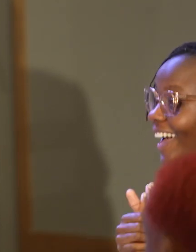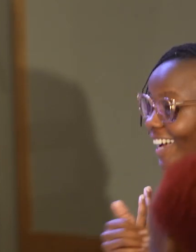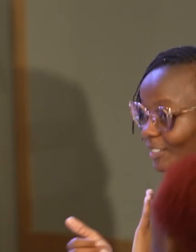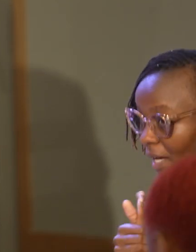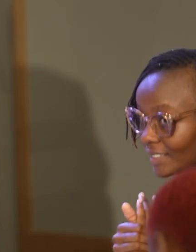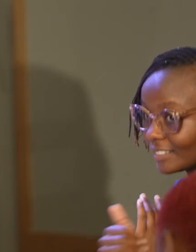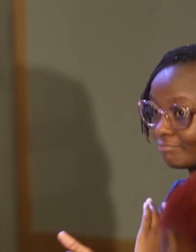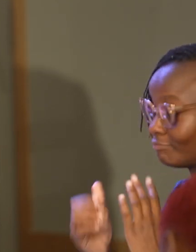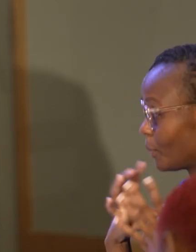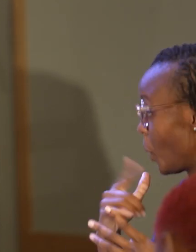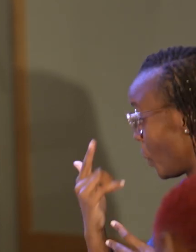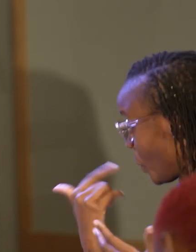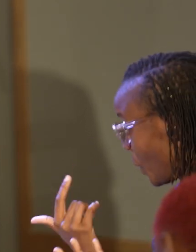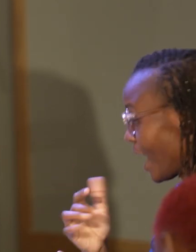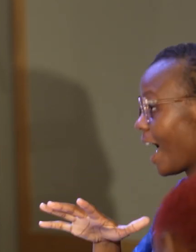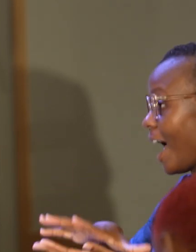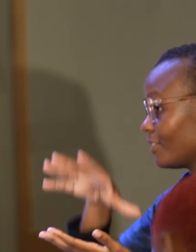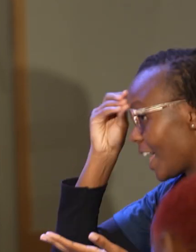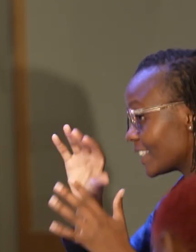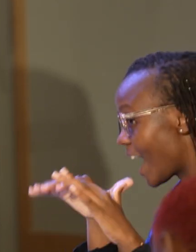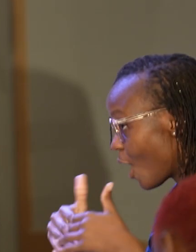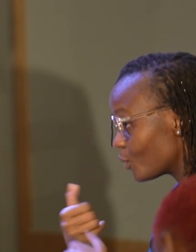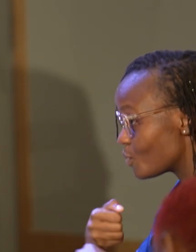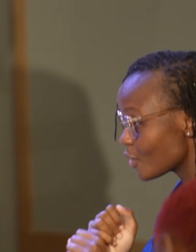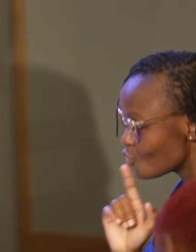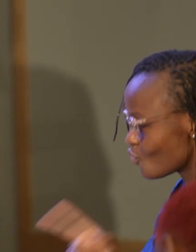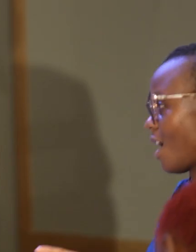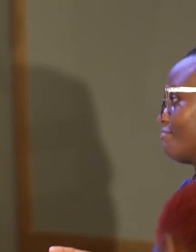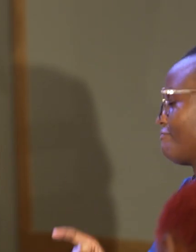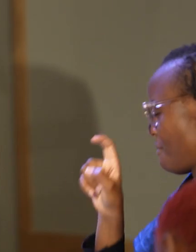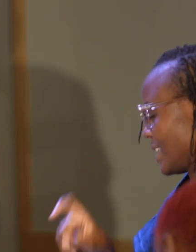Experts can be those who have learned how to make sure that